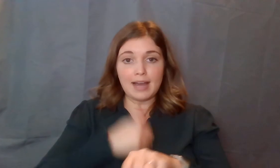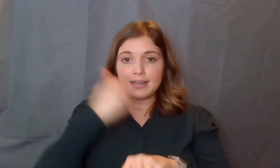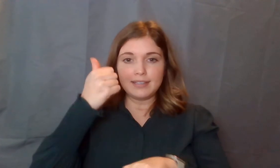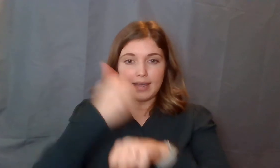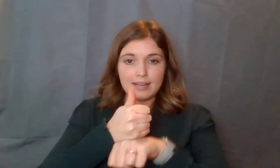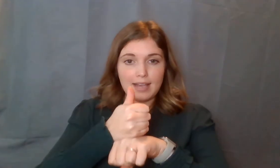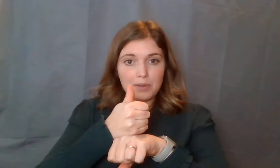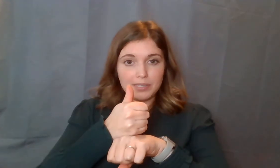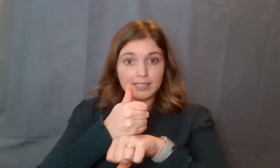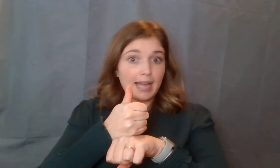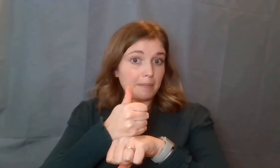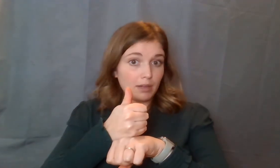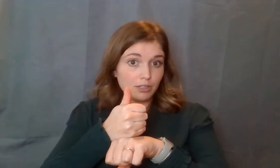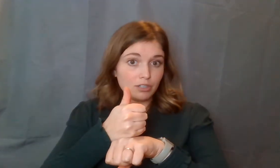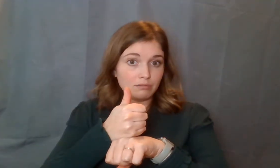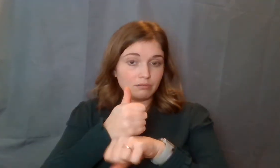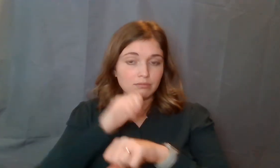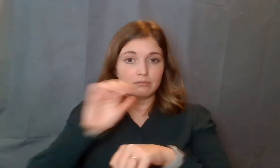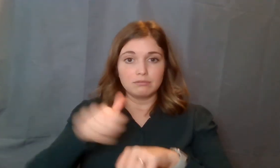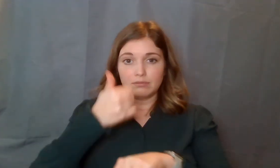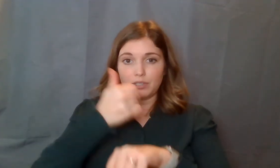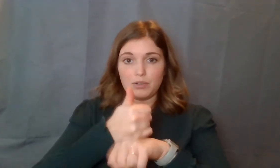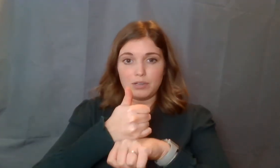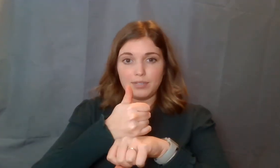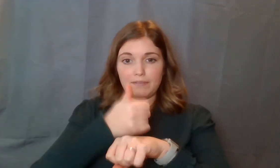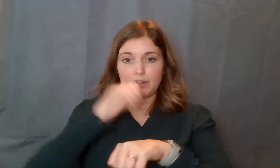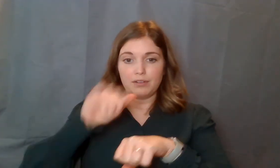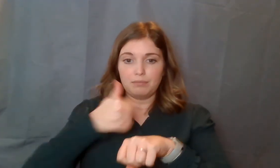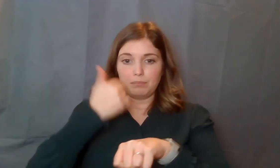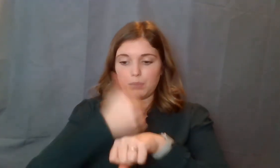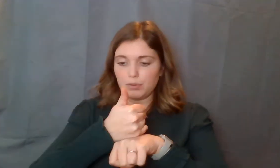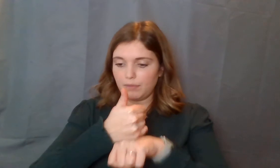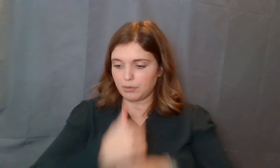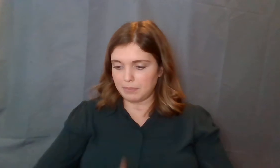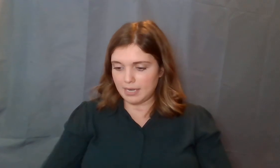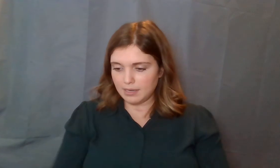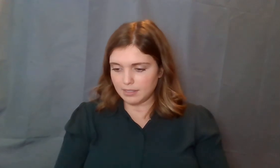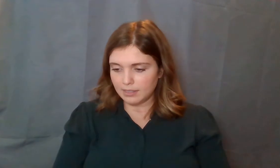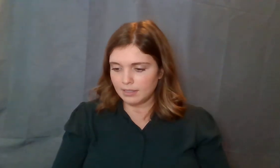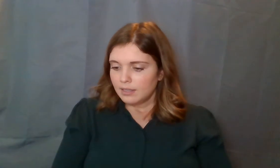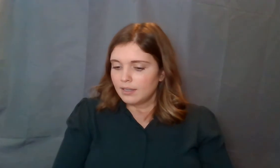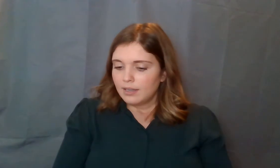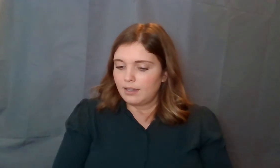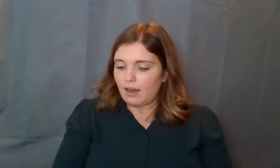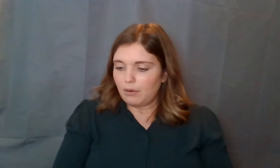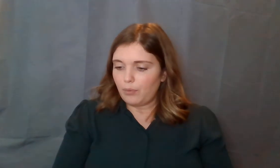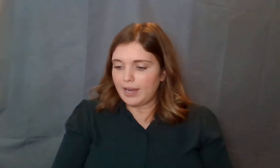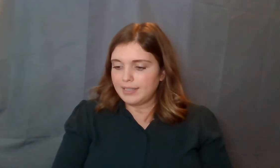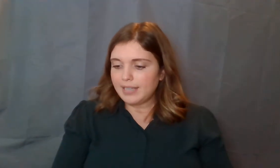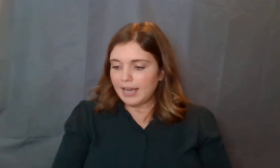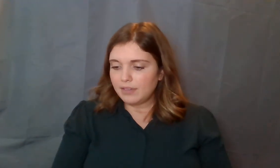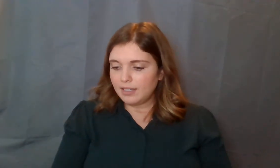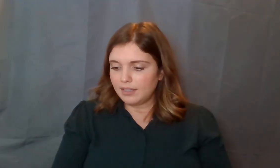1990, the ADA was established. So you can use that for both of those meanings. All right, dive